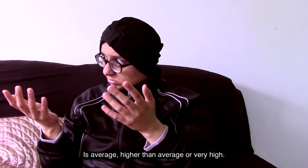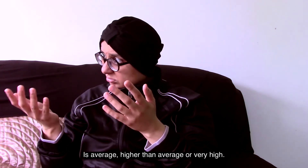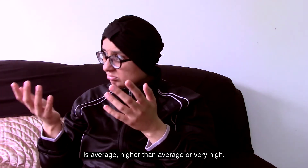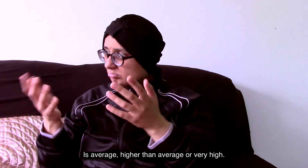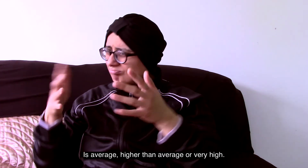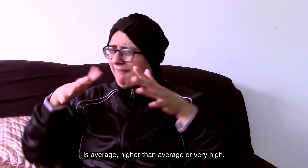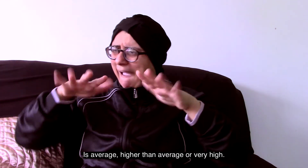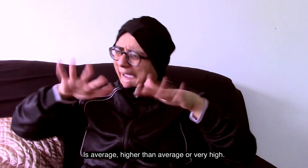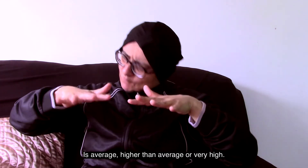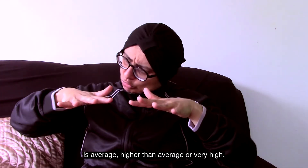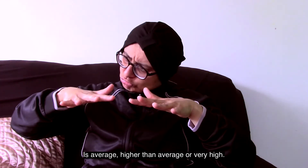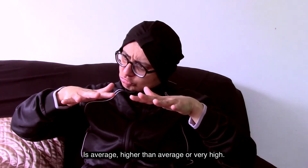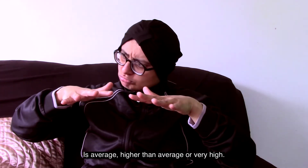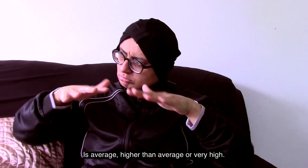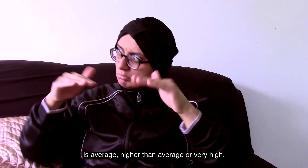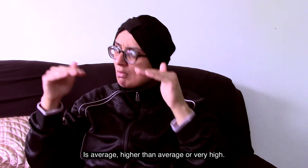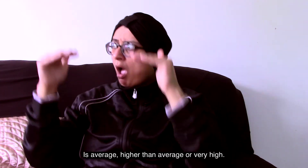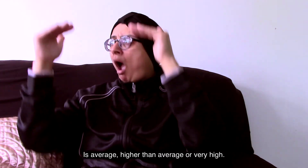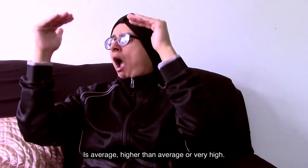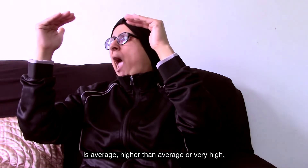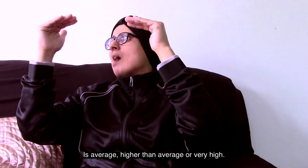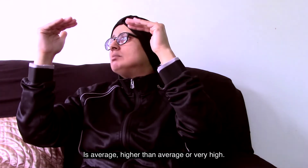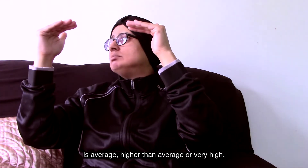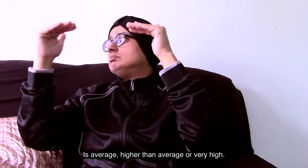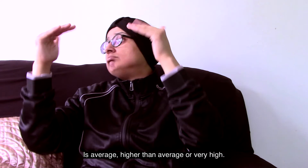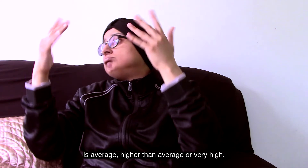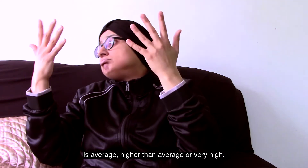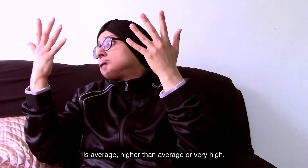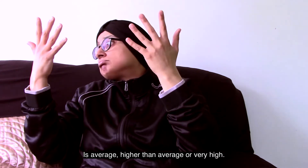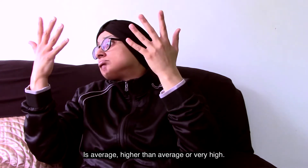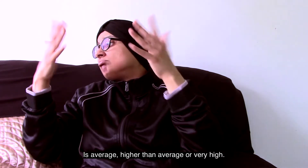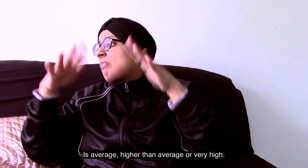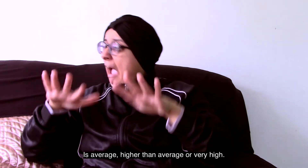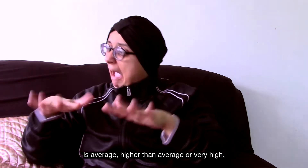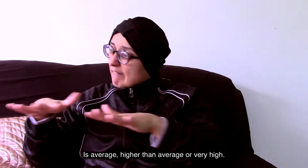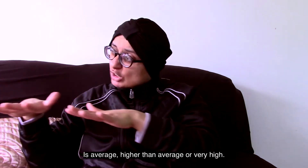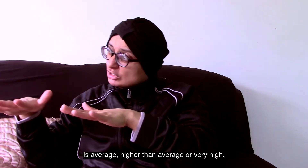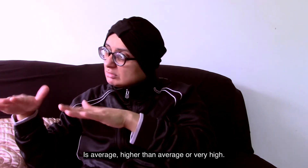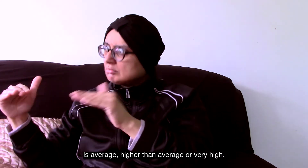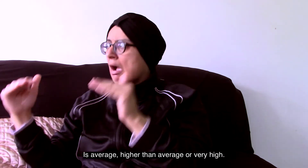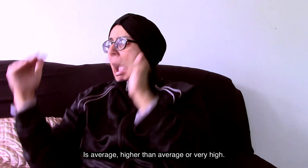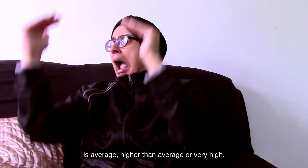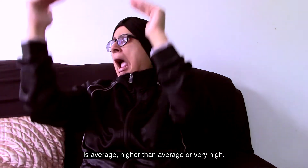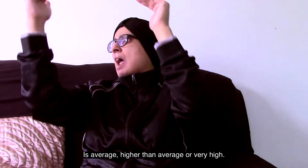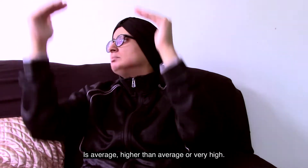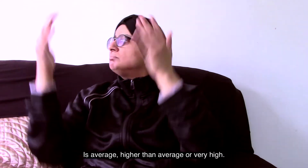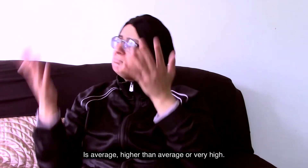is average, higher than average, or very high.